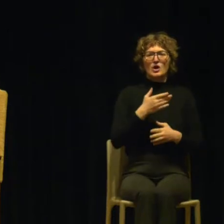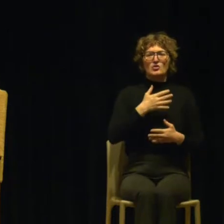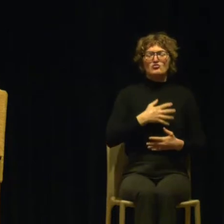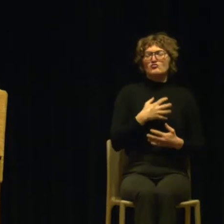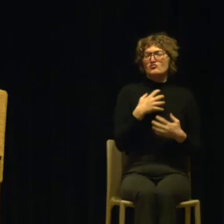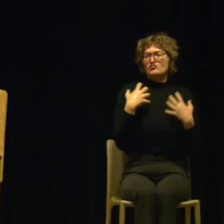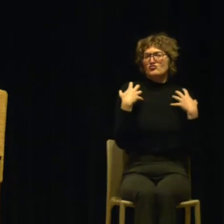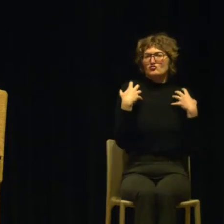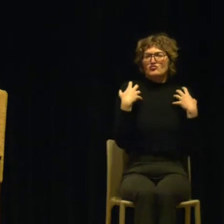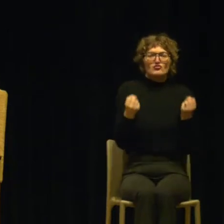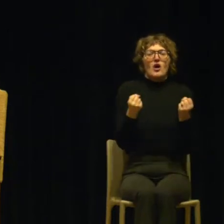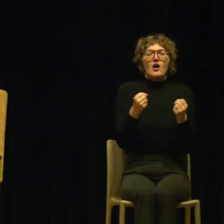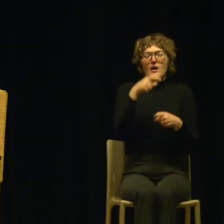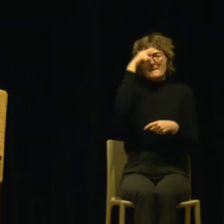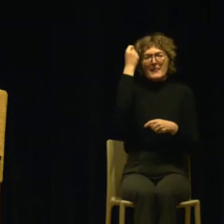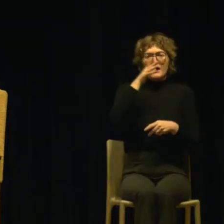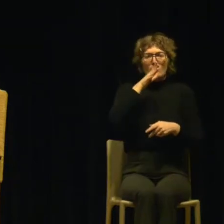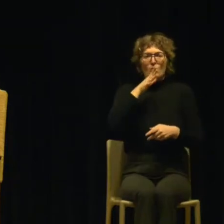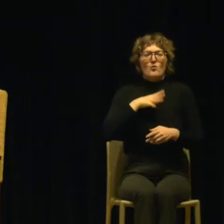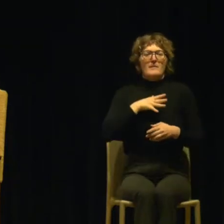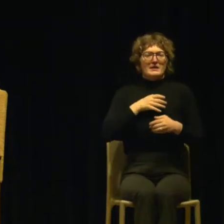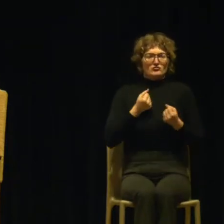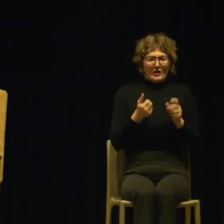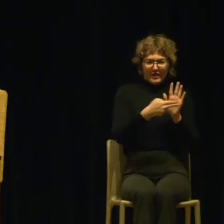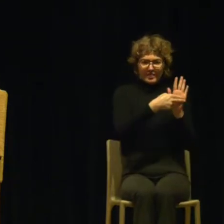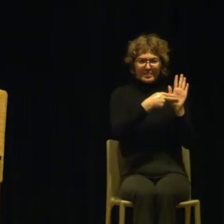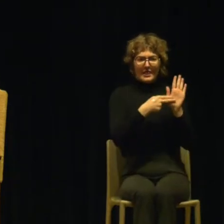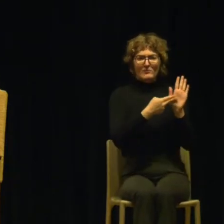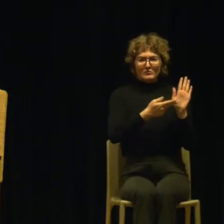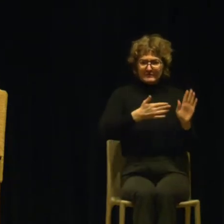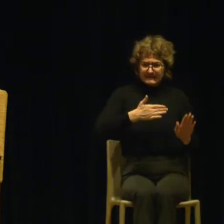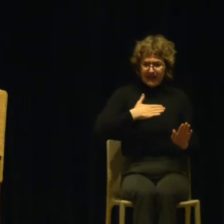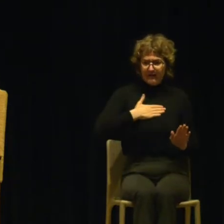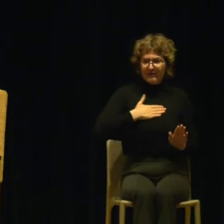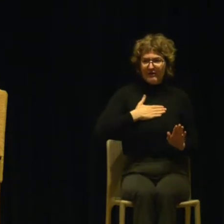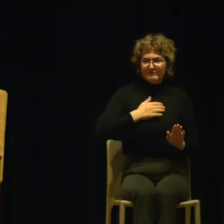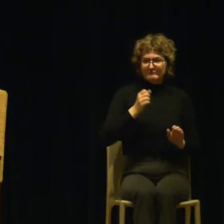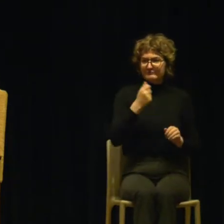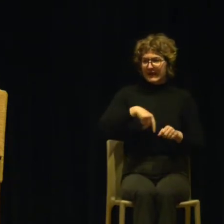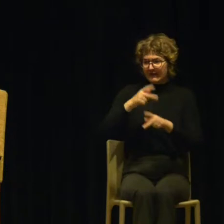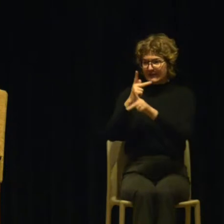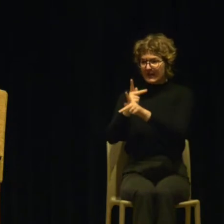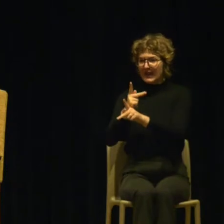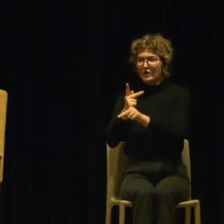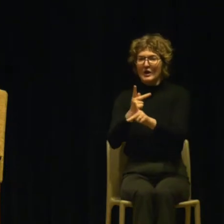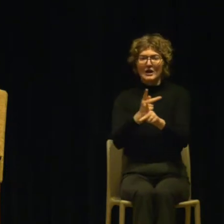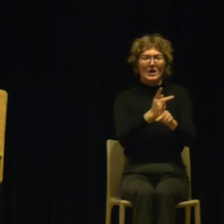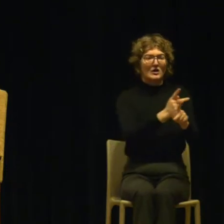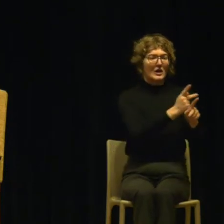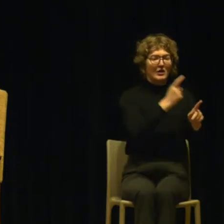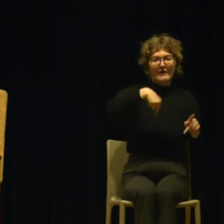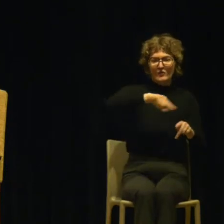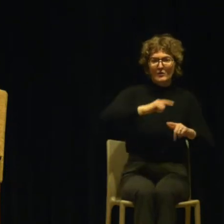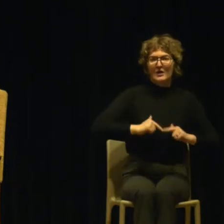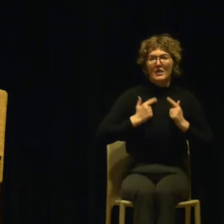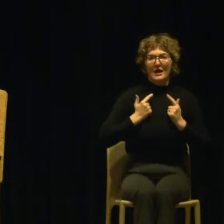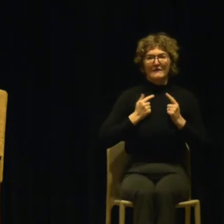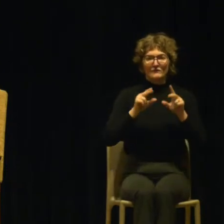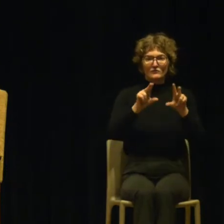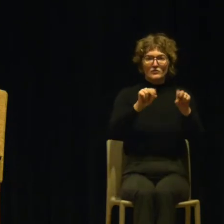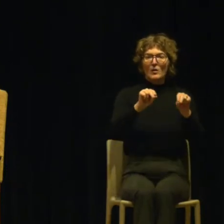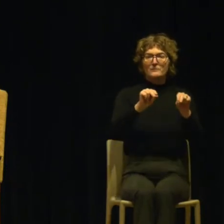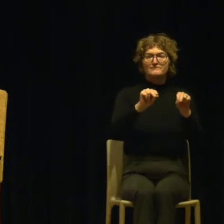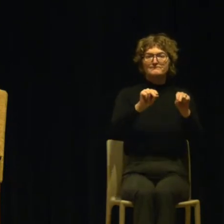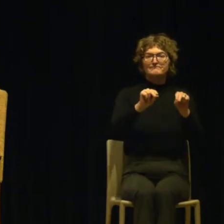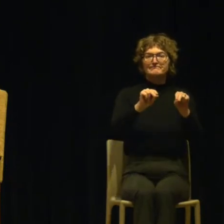woman myth that we try to live up to because we've got to take care of everybody else. No, you know,